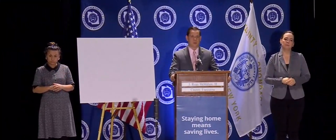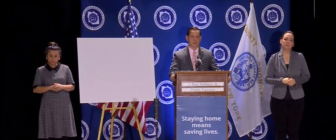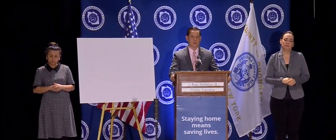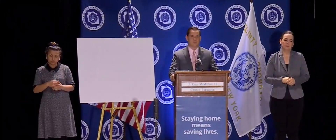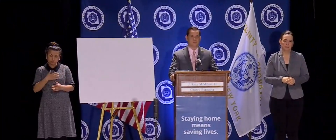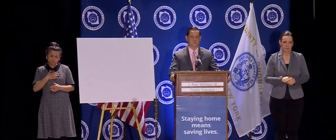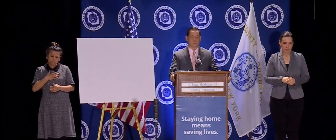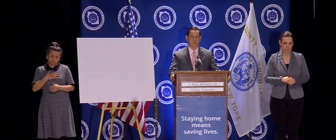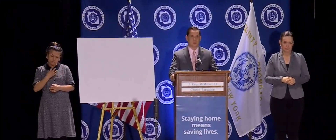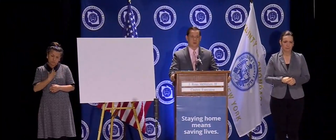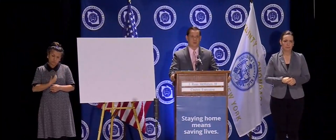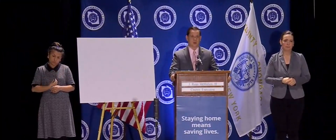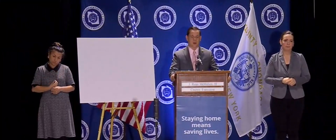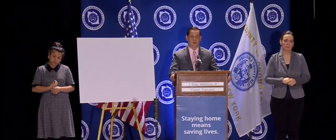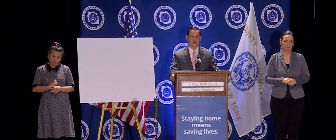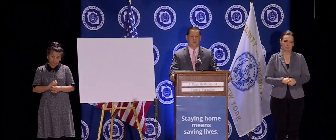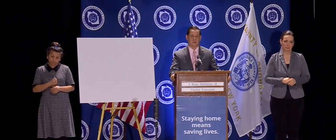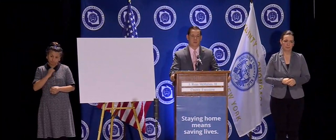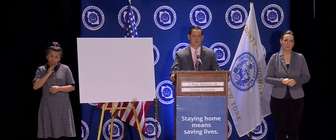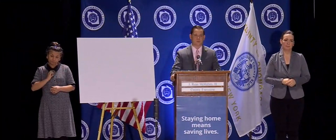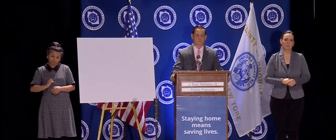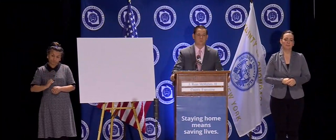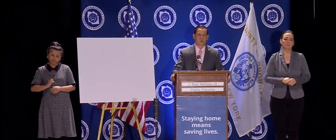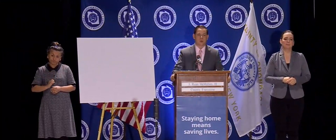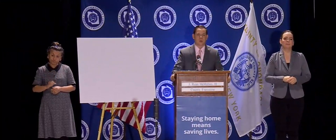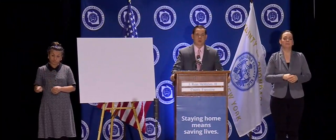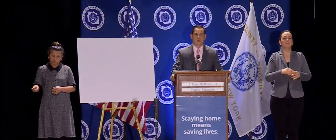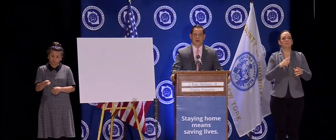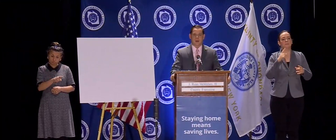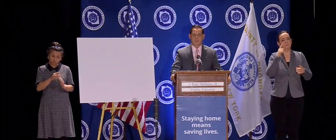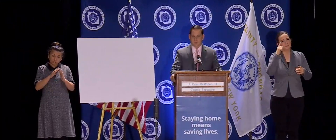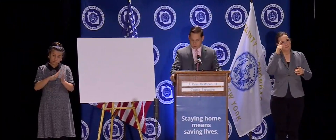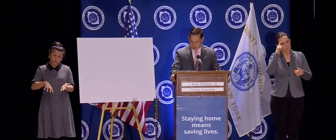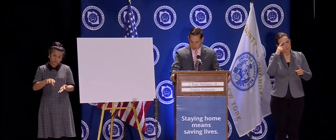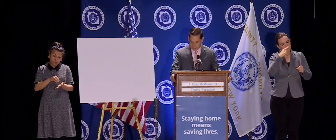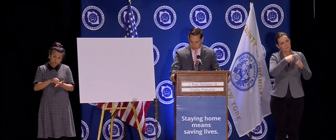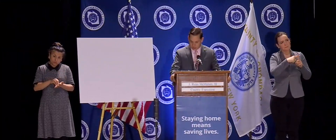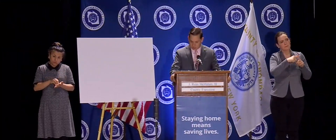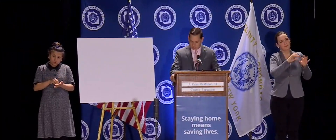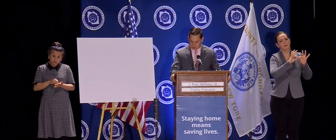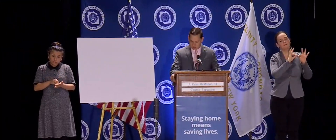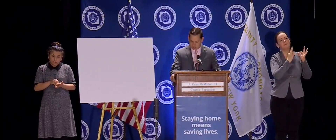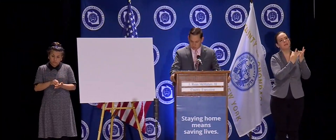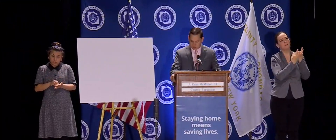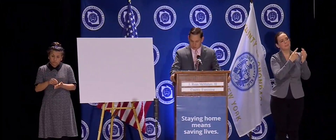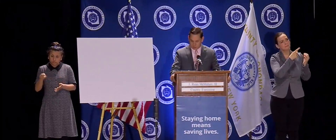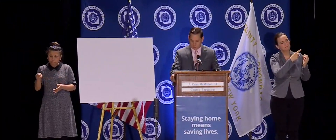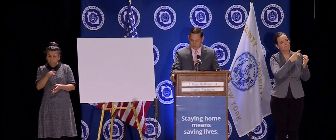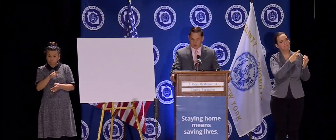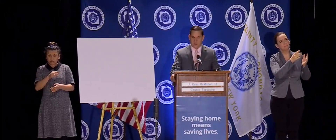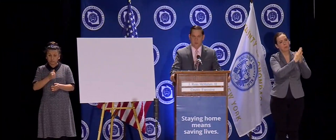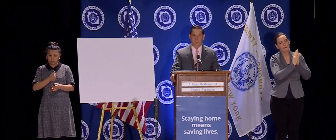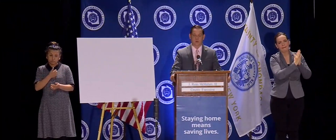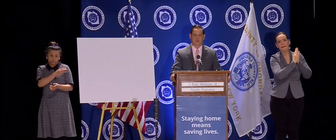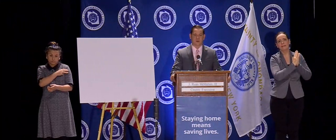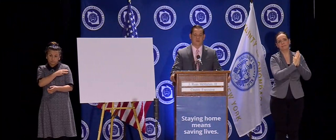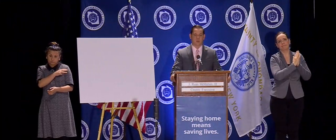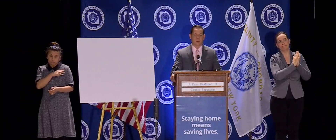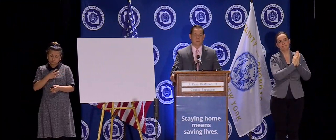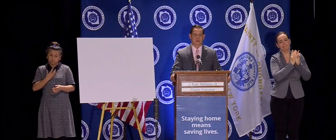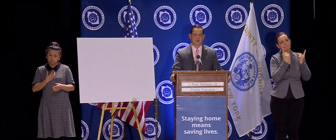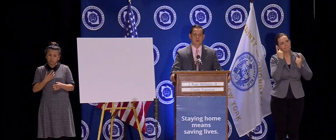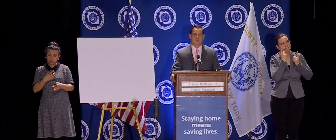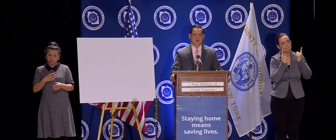to think about their families and them, and certainly we grieve for them. We grieve